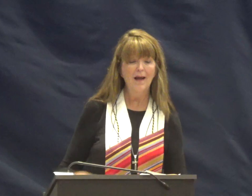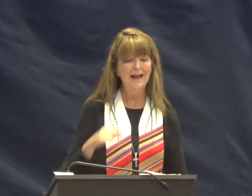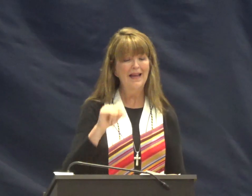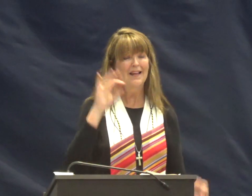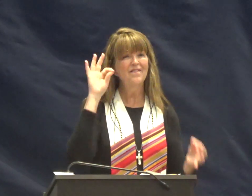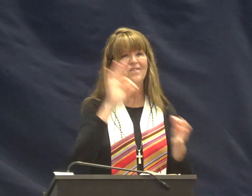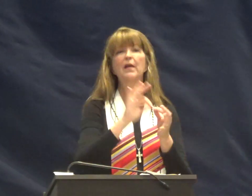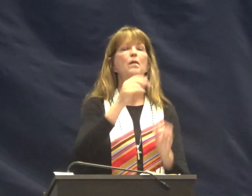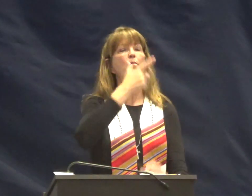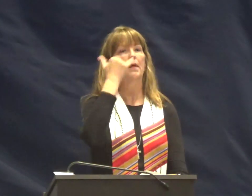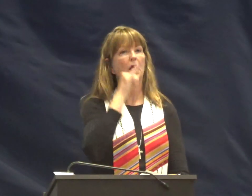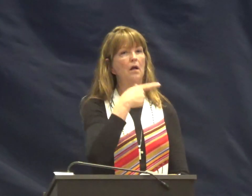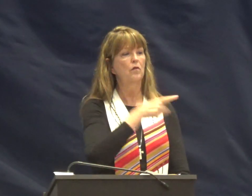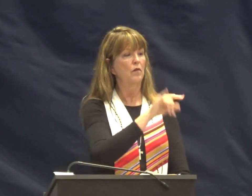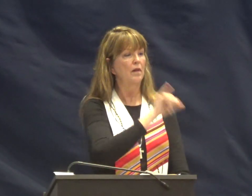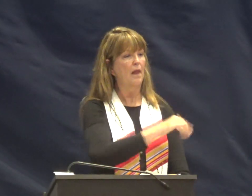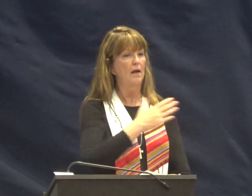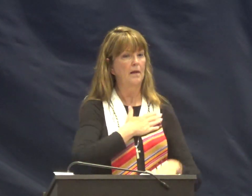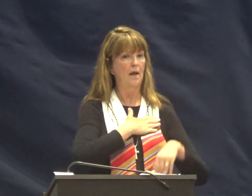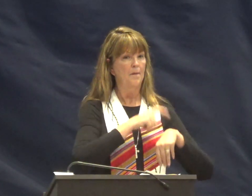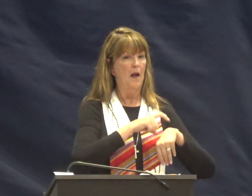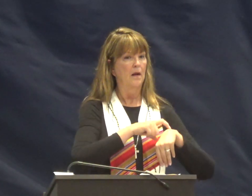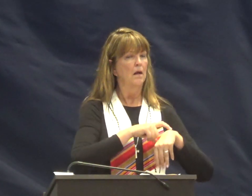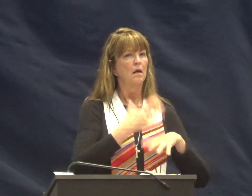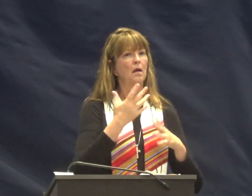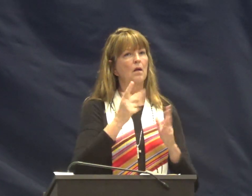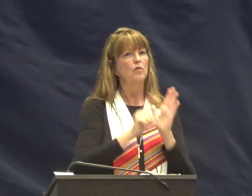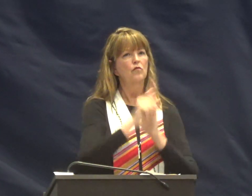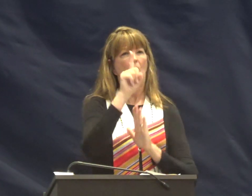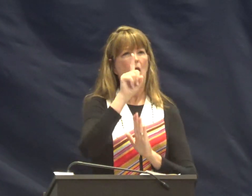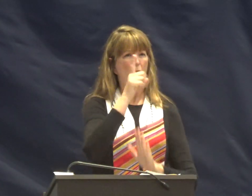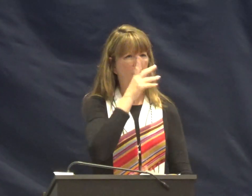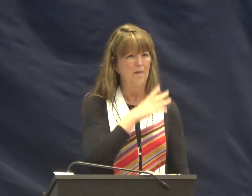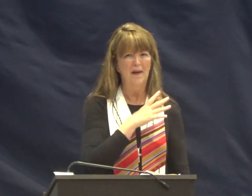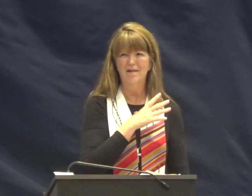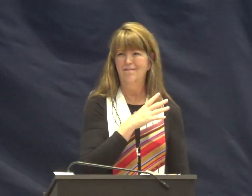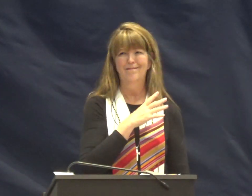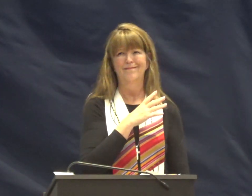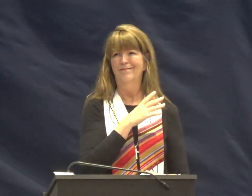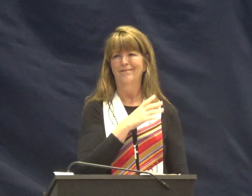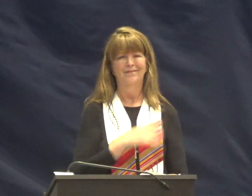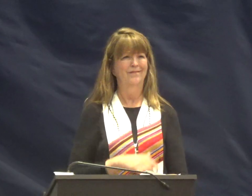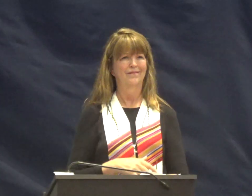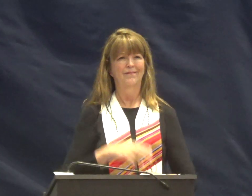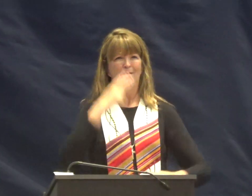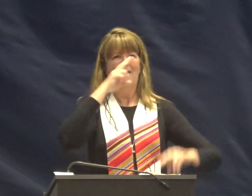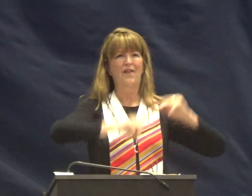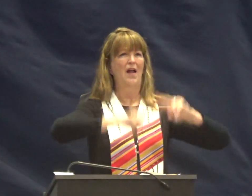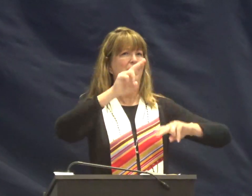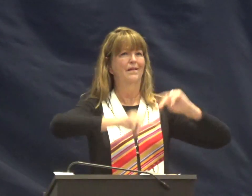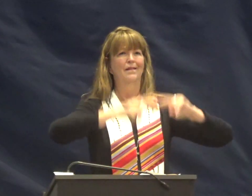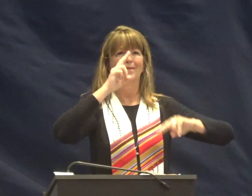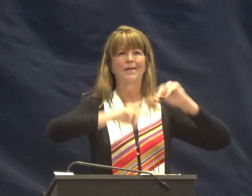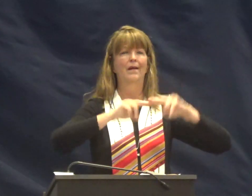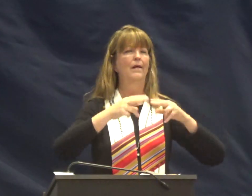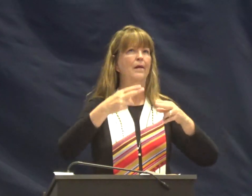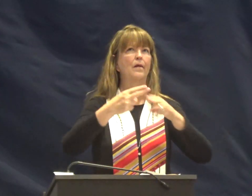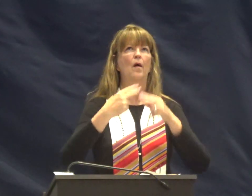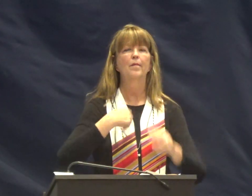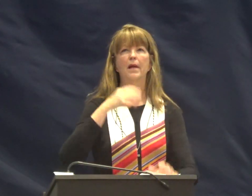day. It was great to have clothing that fit. Because remember, during my time, there just were not tall women's clothes. Tall